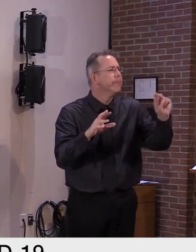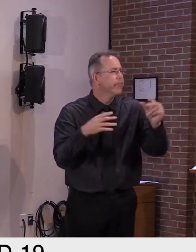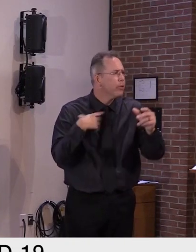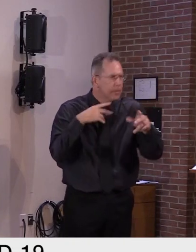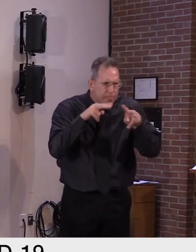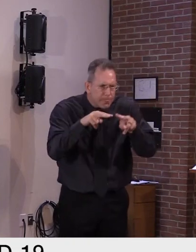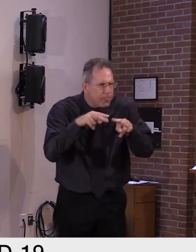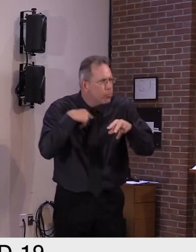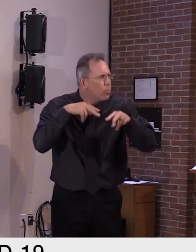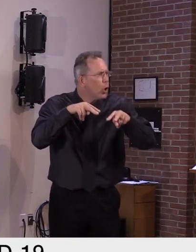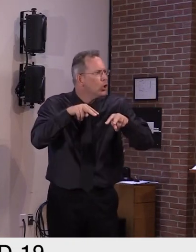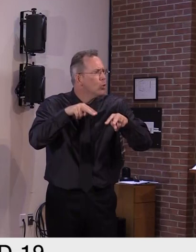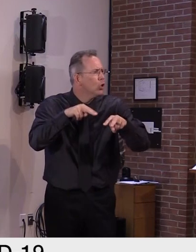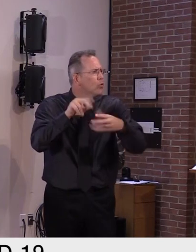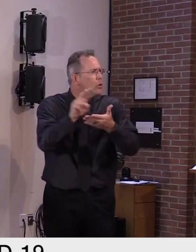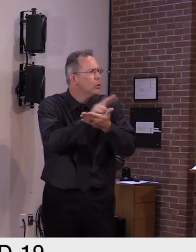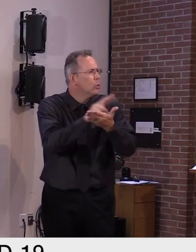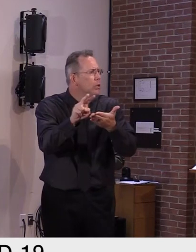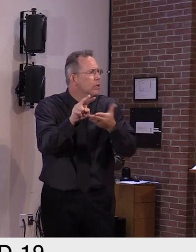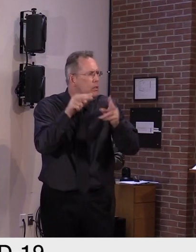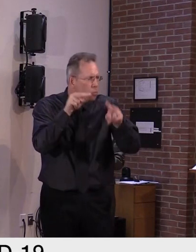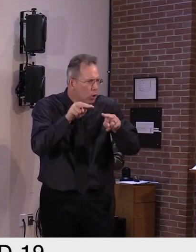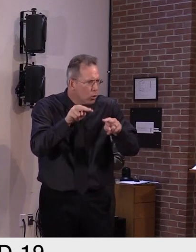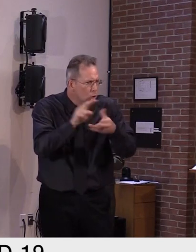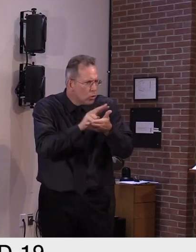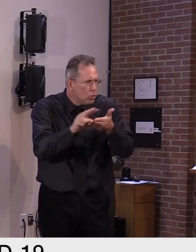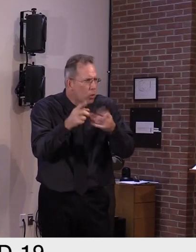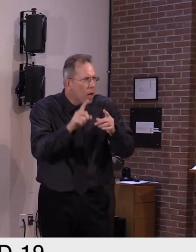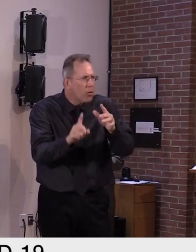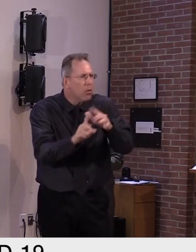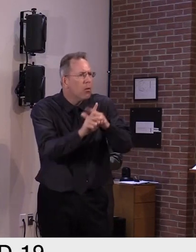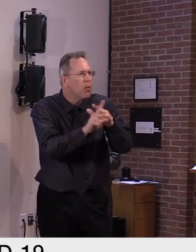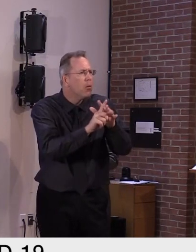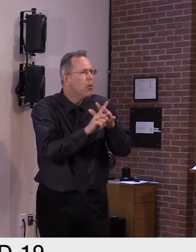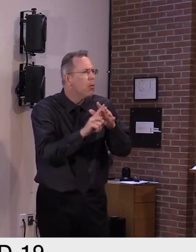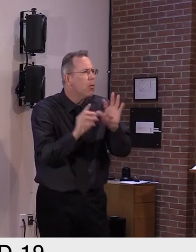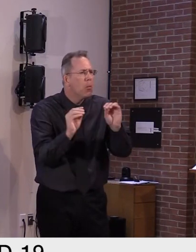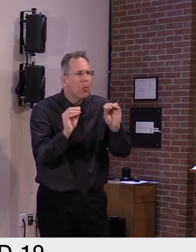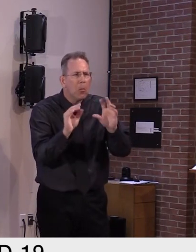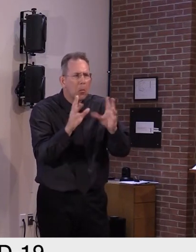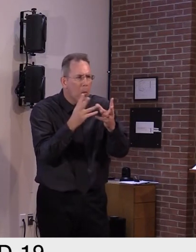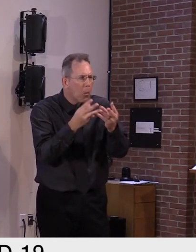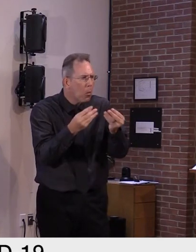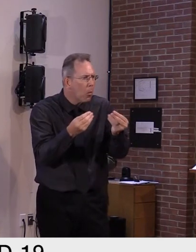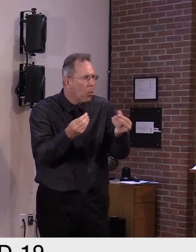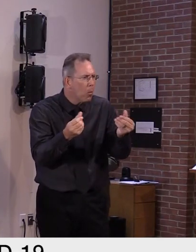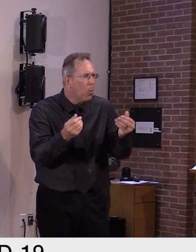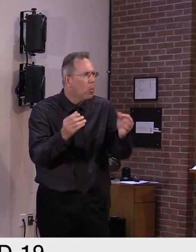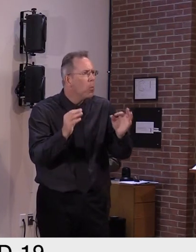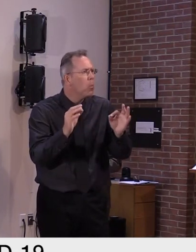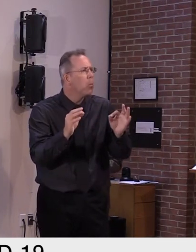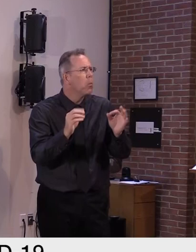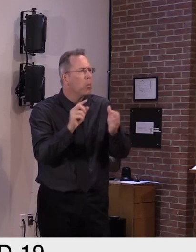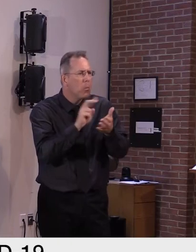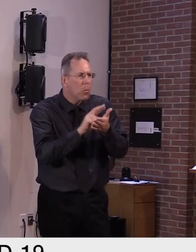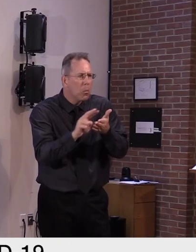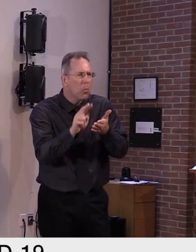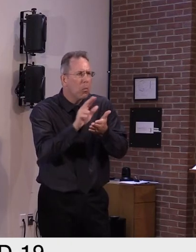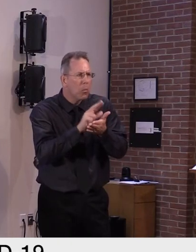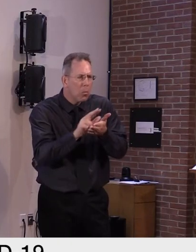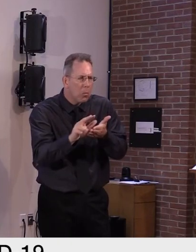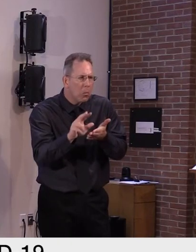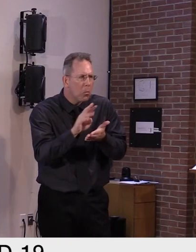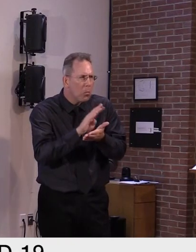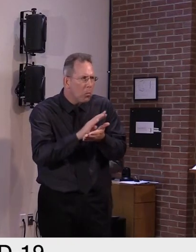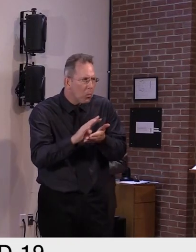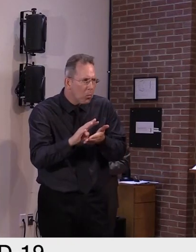out. And of course, we never consider anything resolved until we've had two full incubation periods go by, which